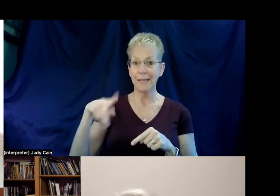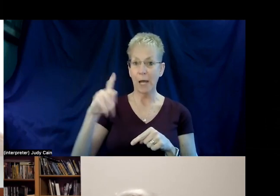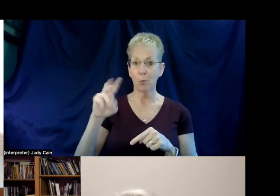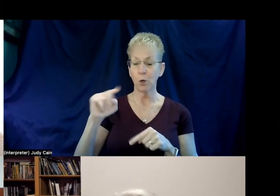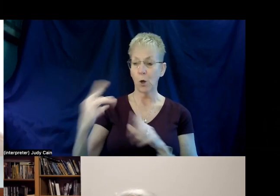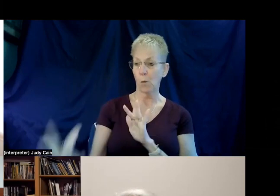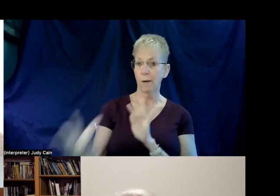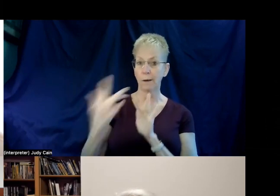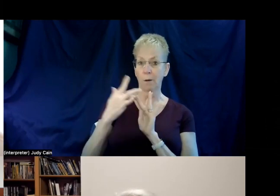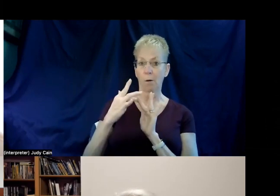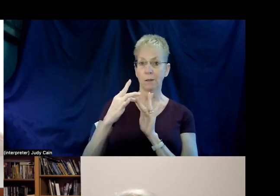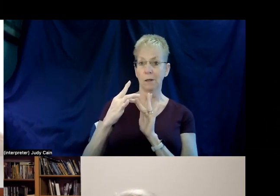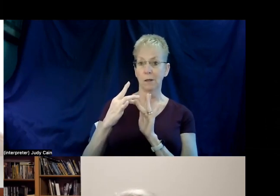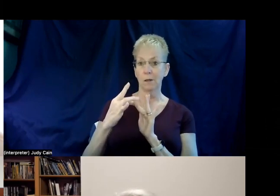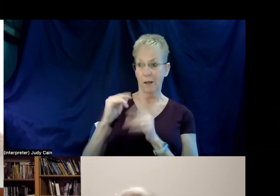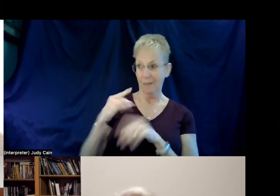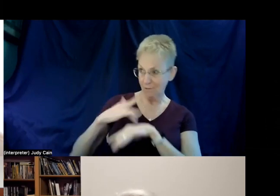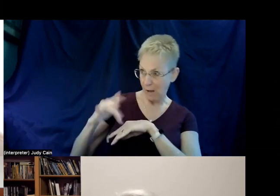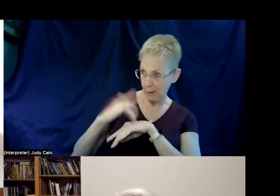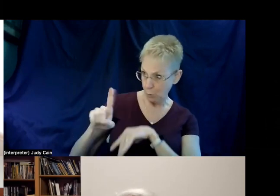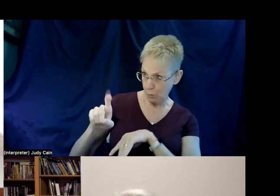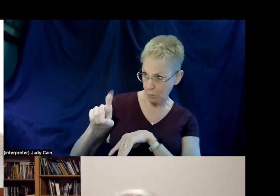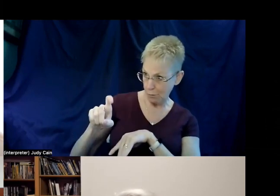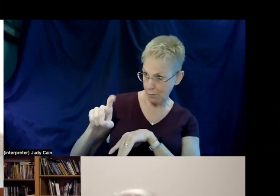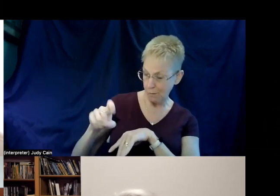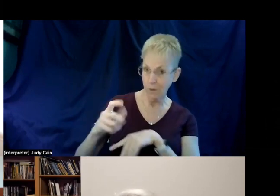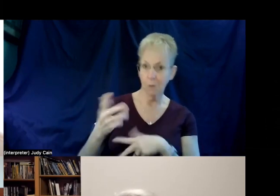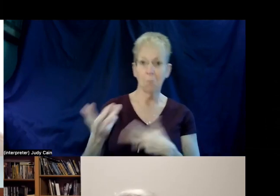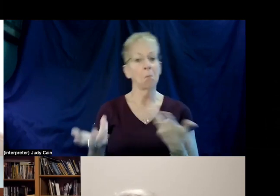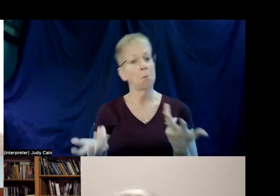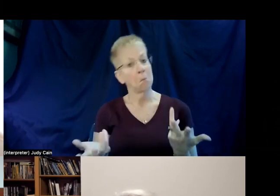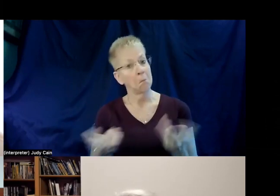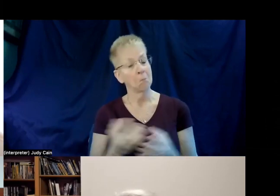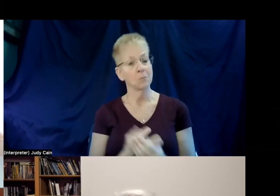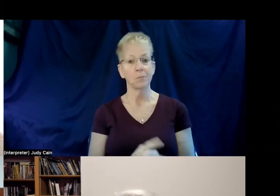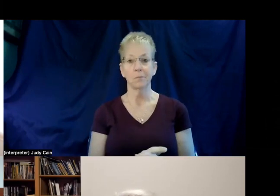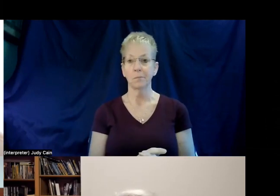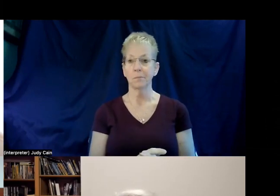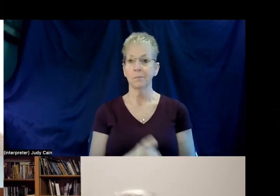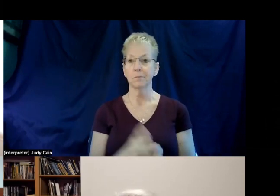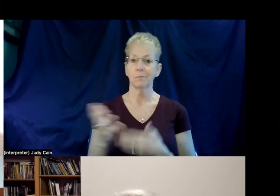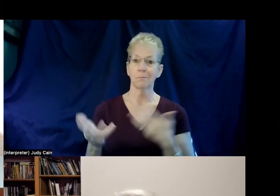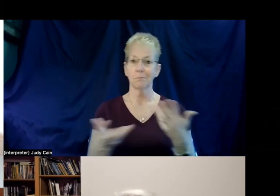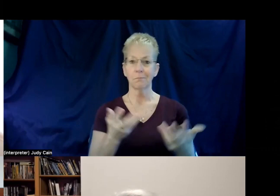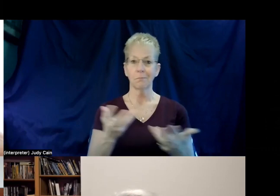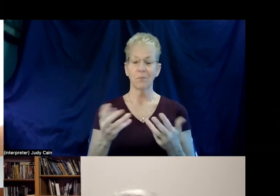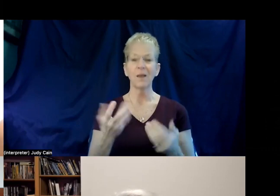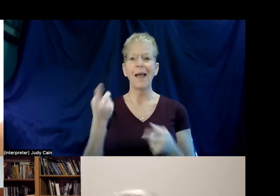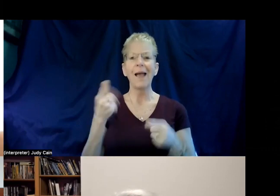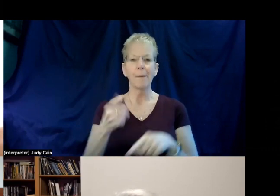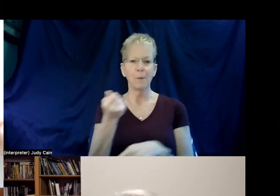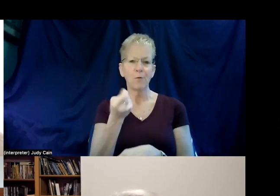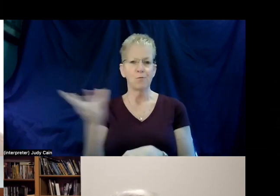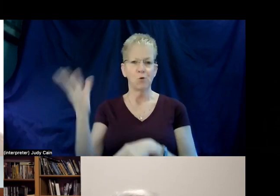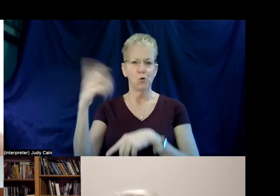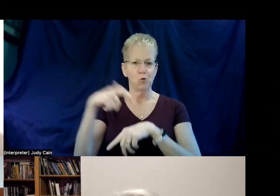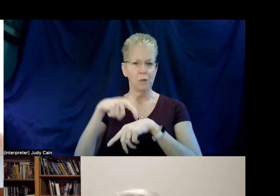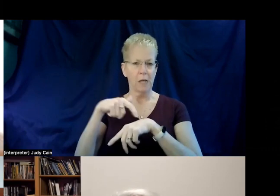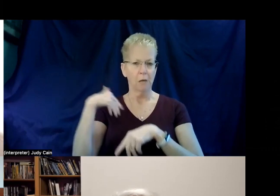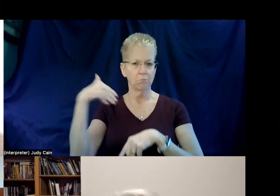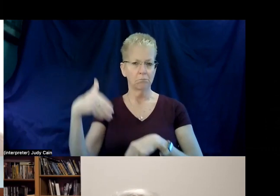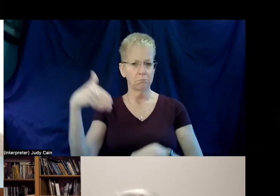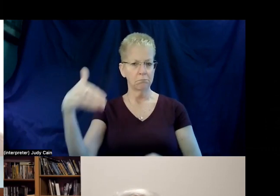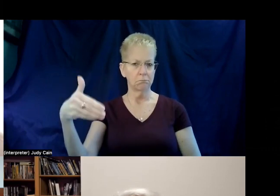said, is this available? And then, see, this has happened a few times, and